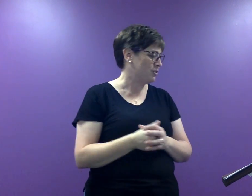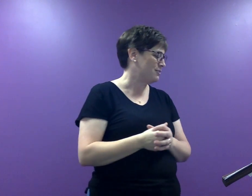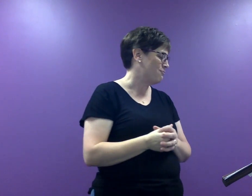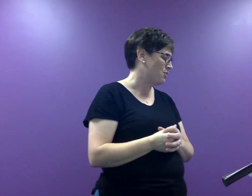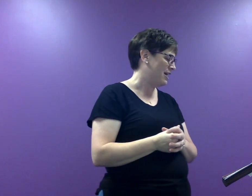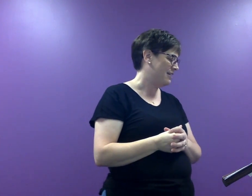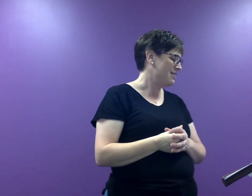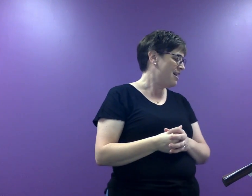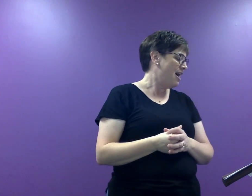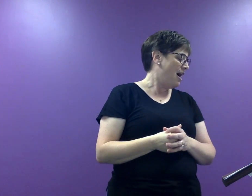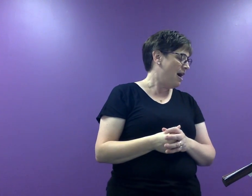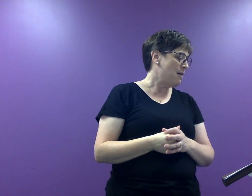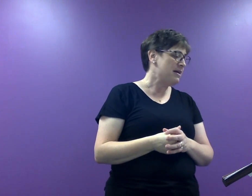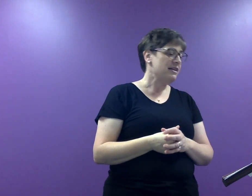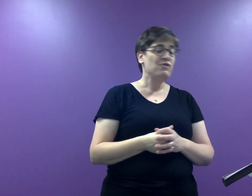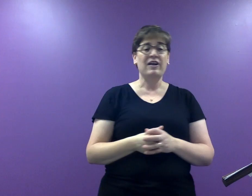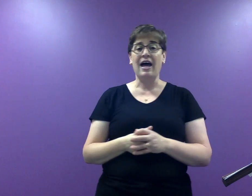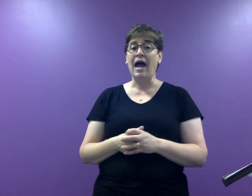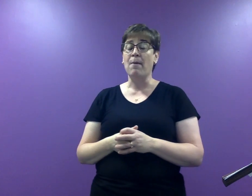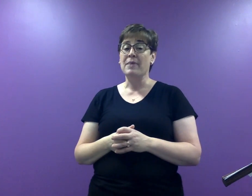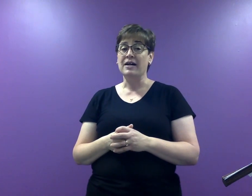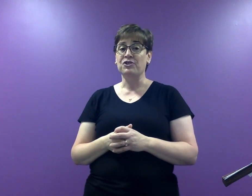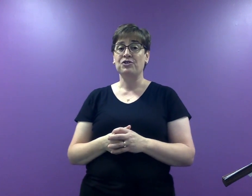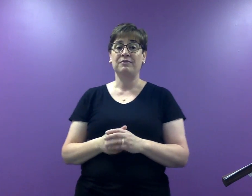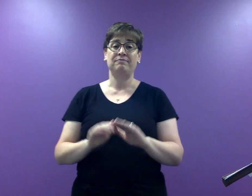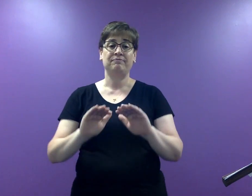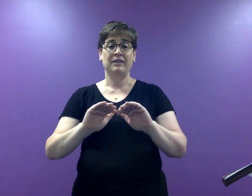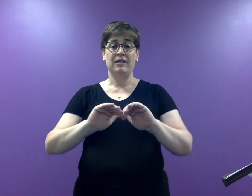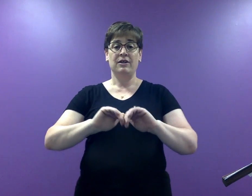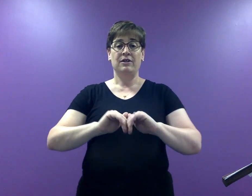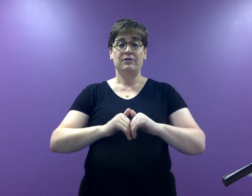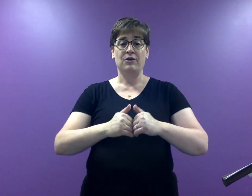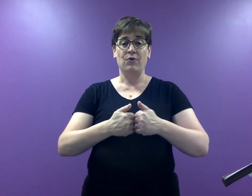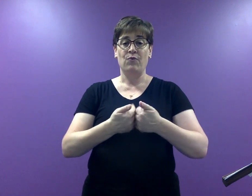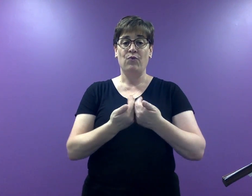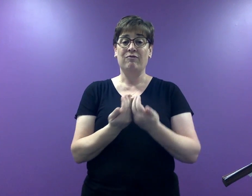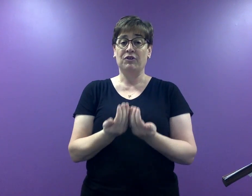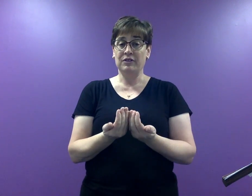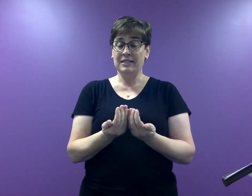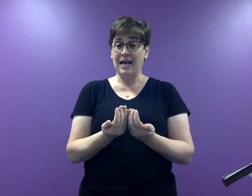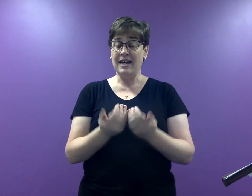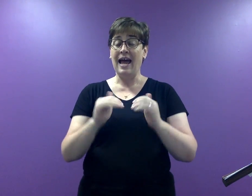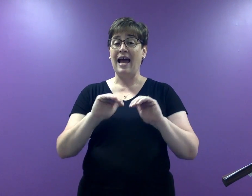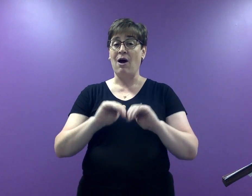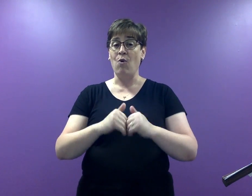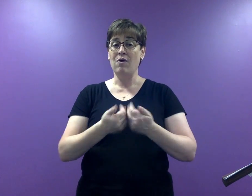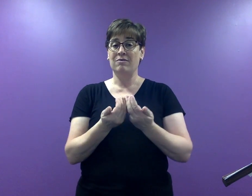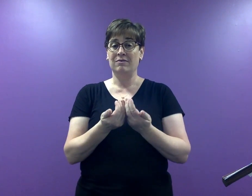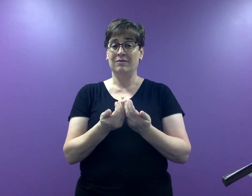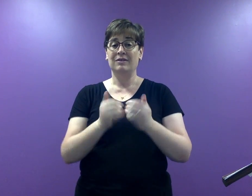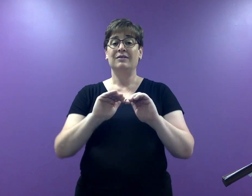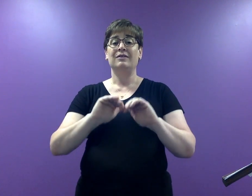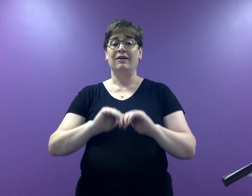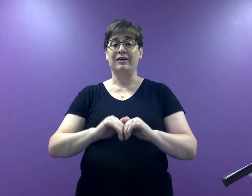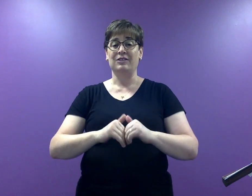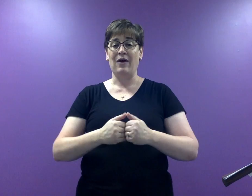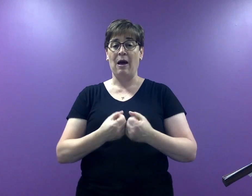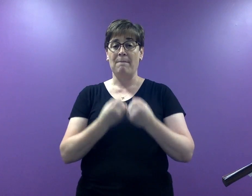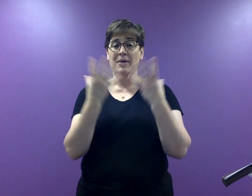the forehead. And then you've got how much. So we've learned the sign how. All right, so how